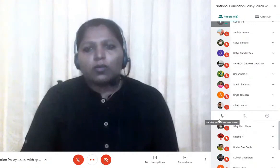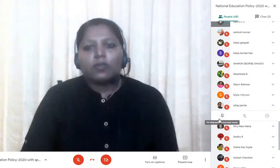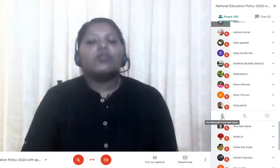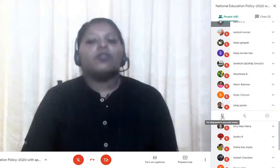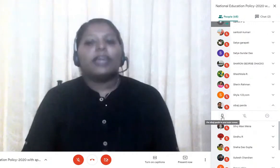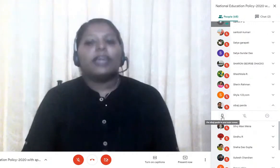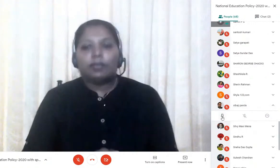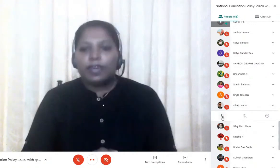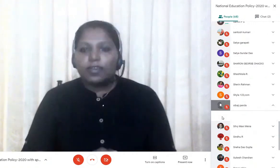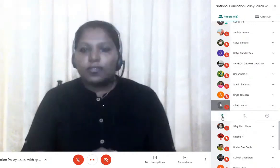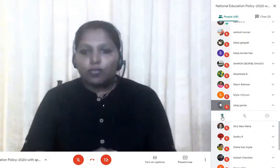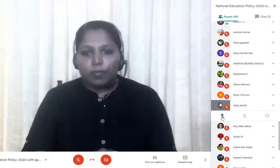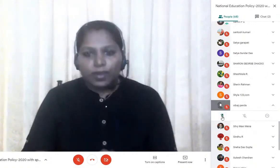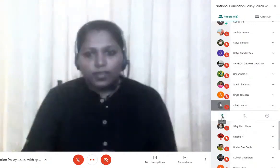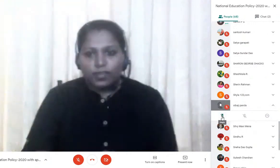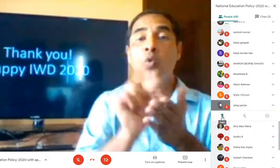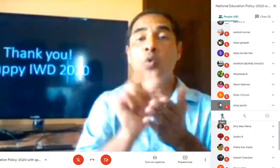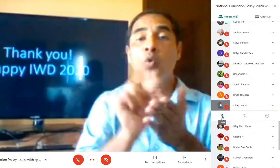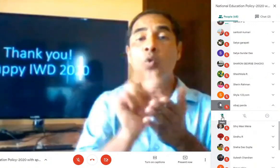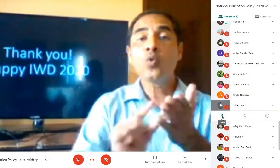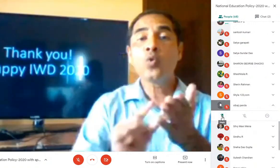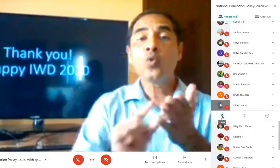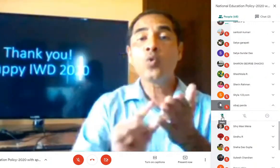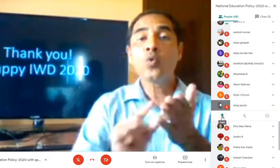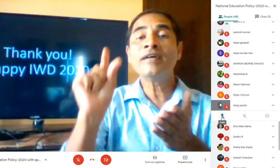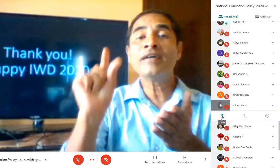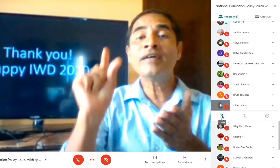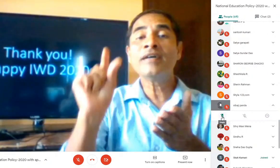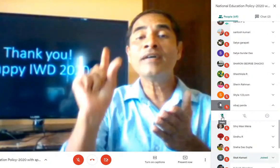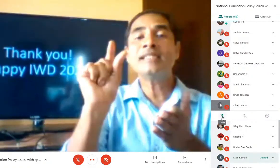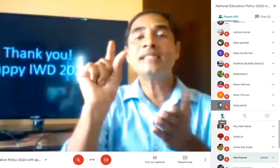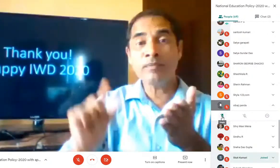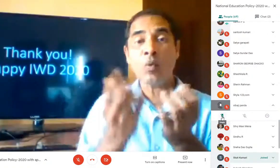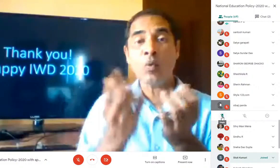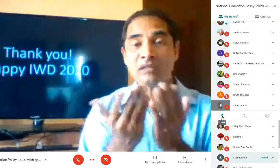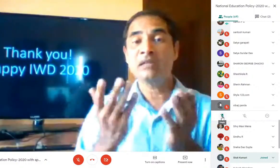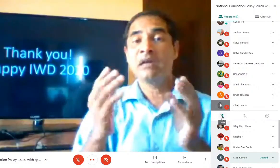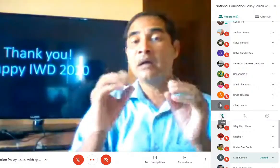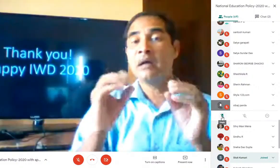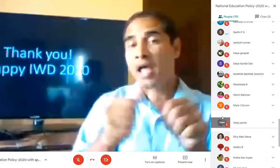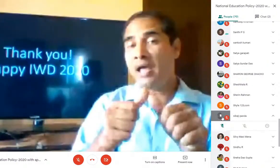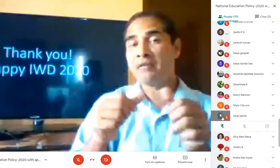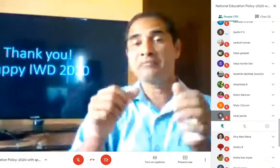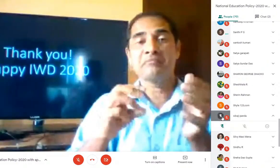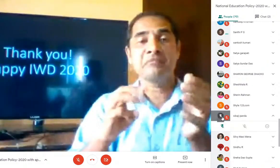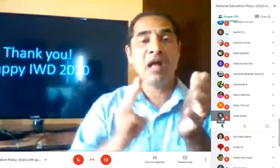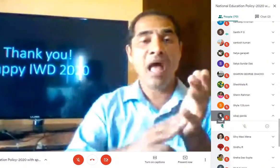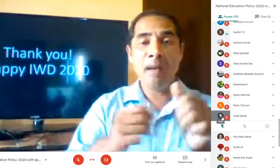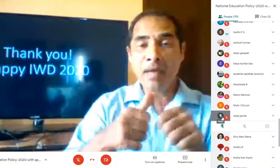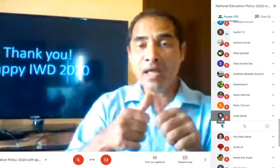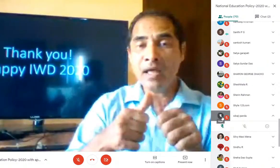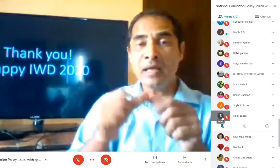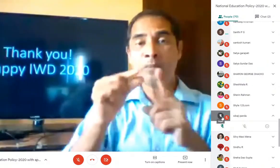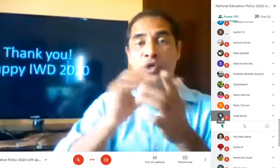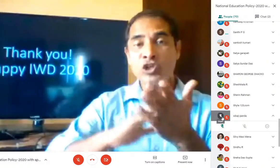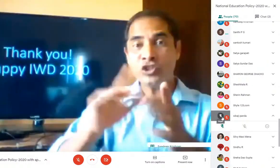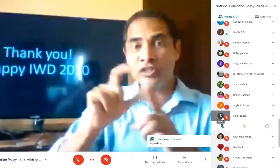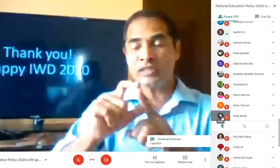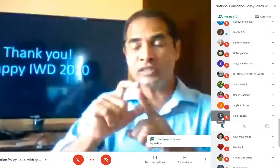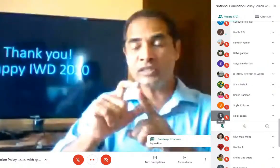So NEP has two parts. One part is like till 12th education, and the other part is like college education,